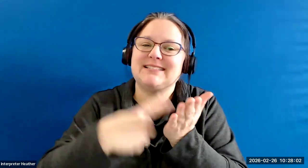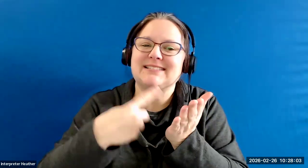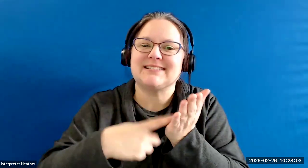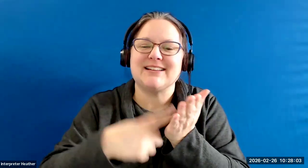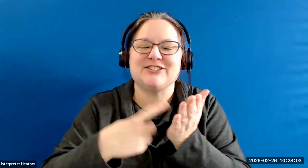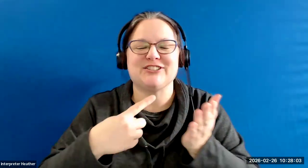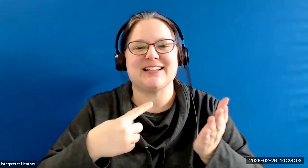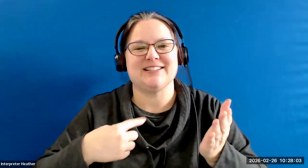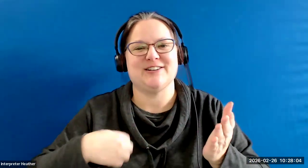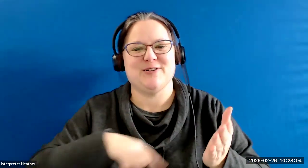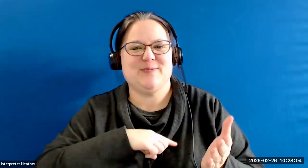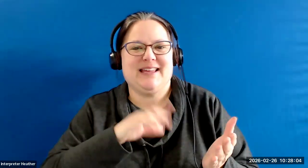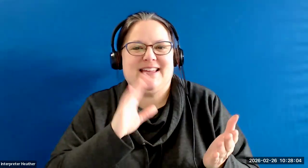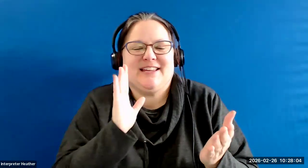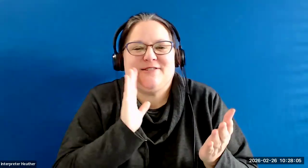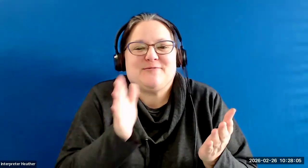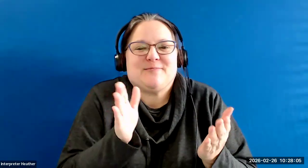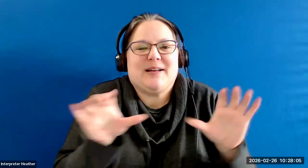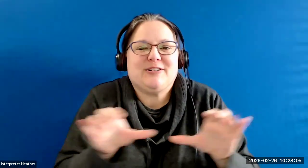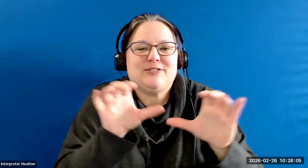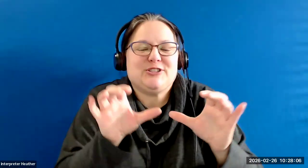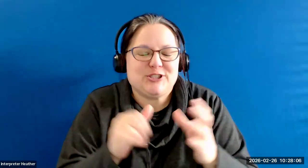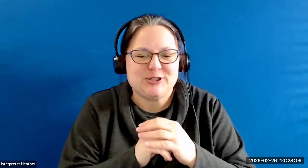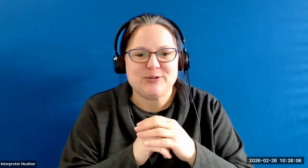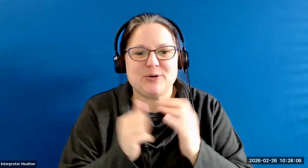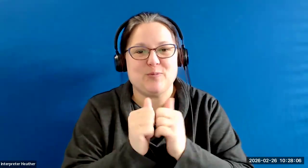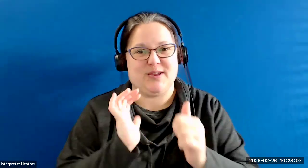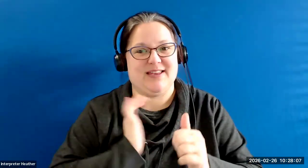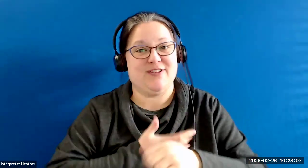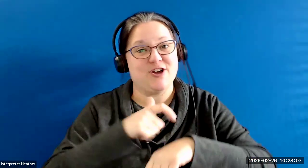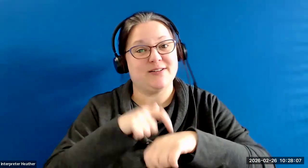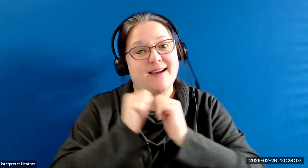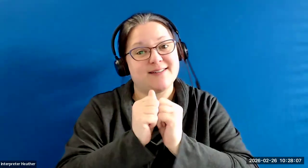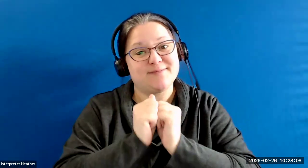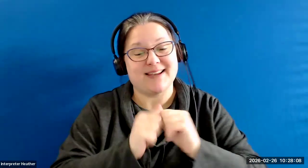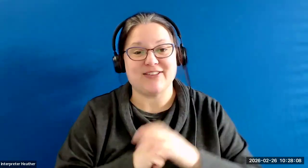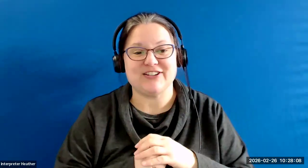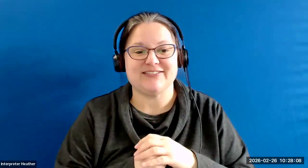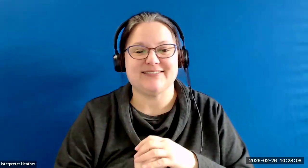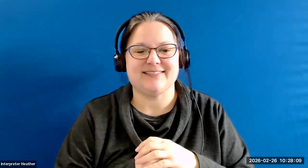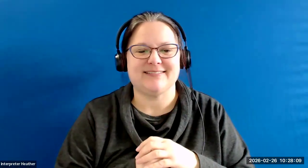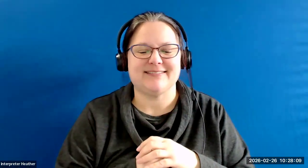will be woven in throughout our time together.